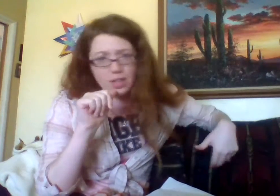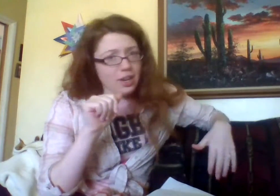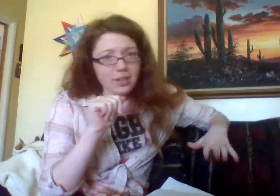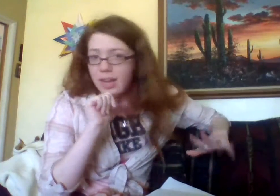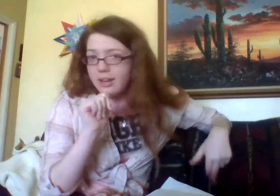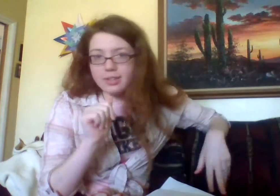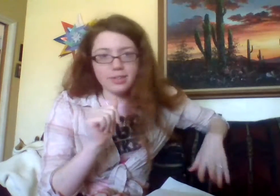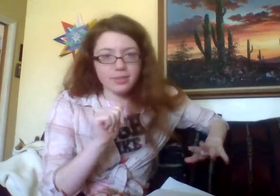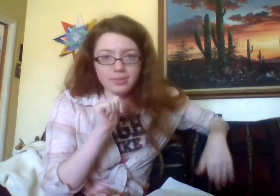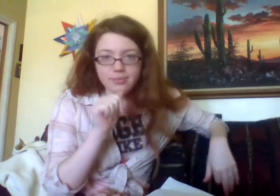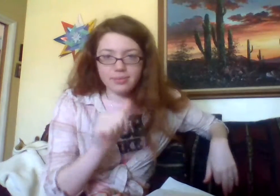not yet.